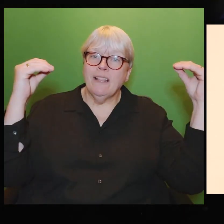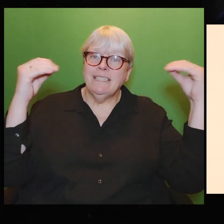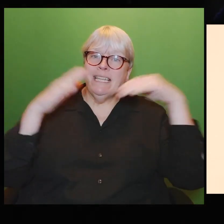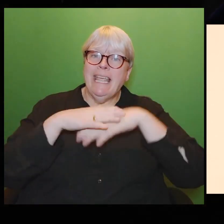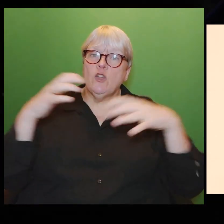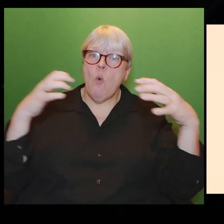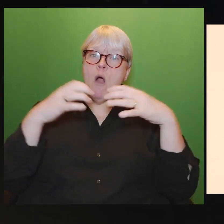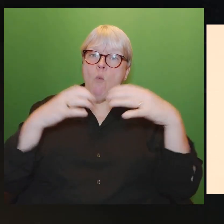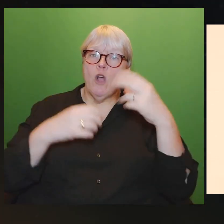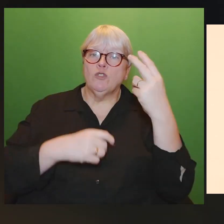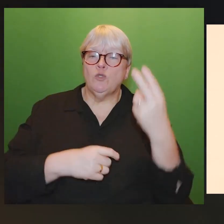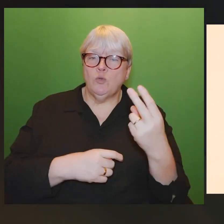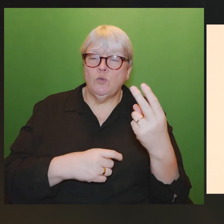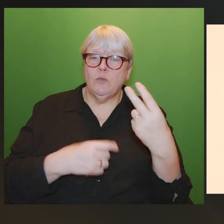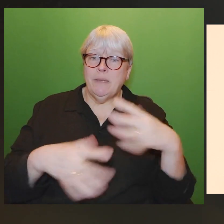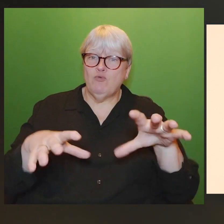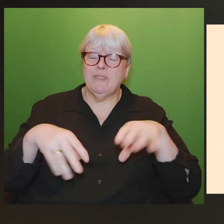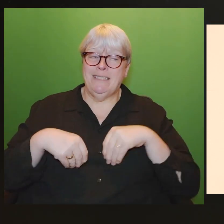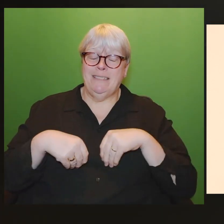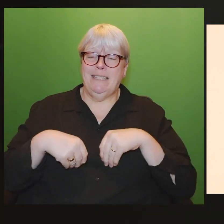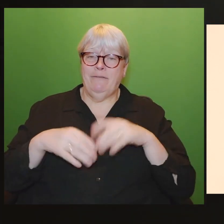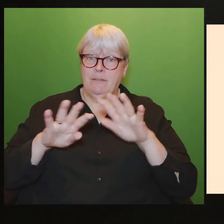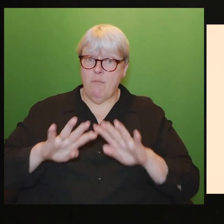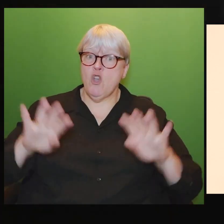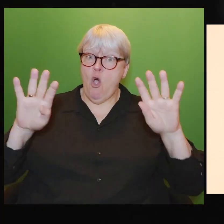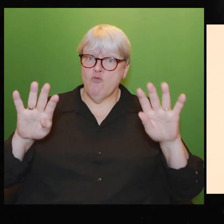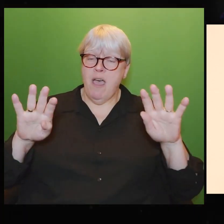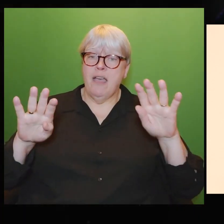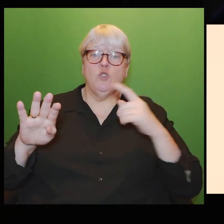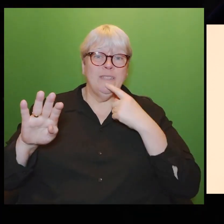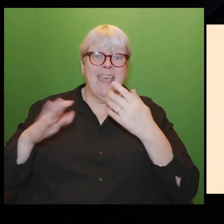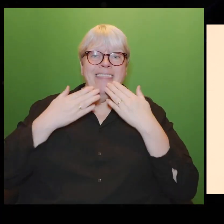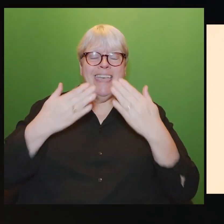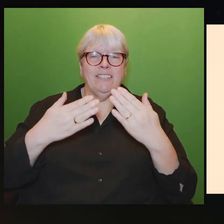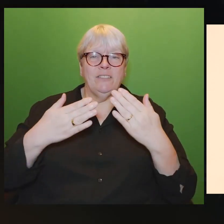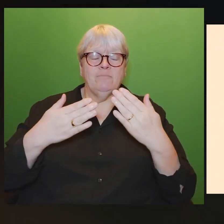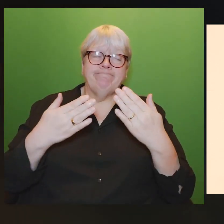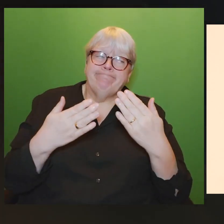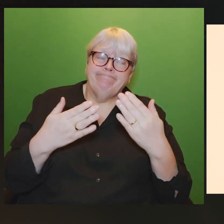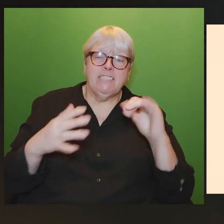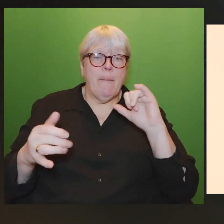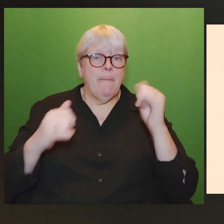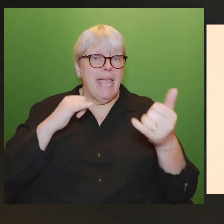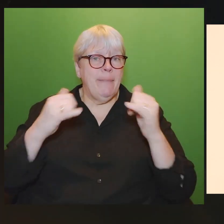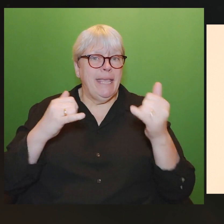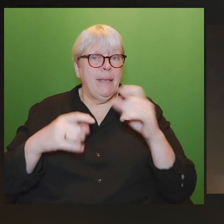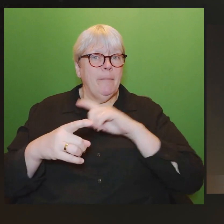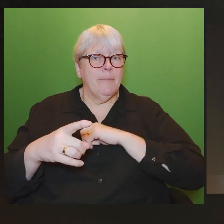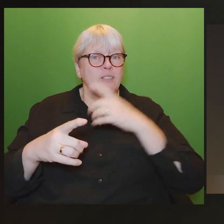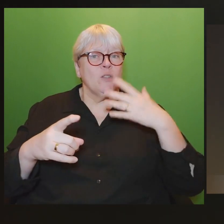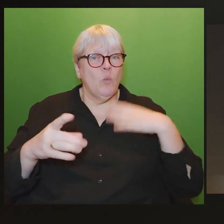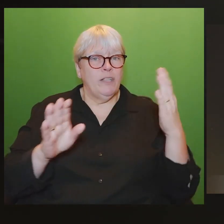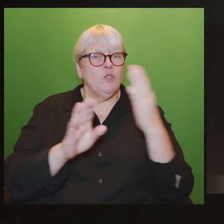have to ask ourselves. How can we be kind to others? How can we turn things around?